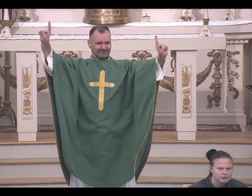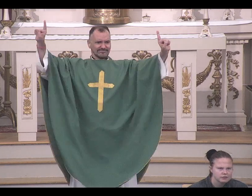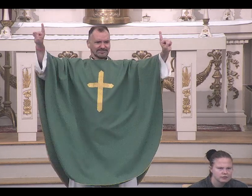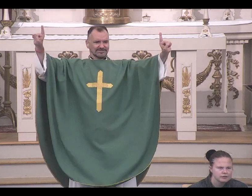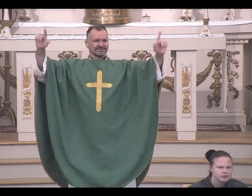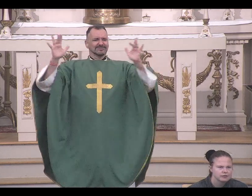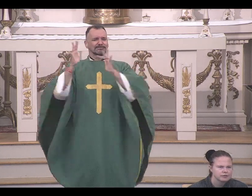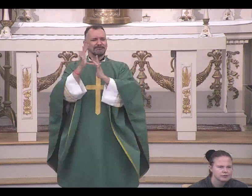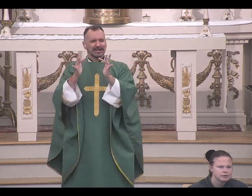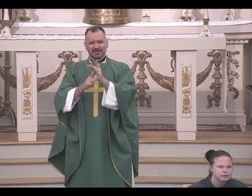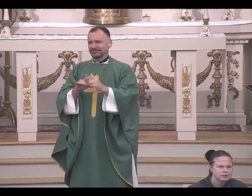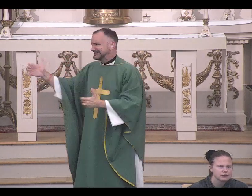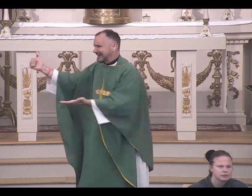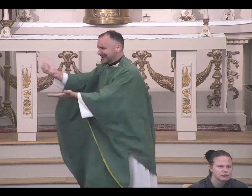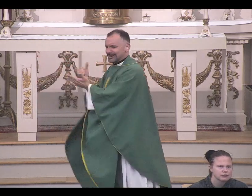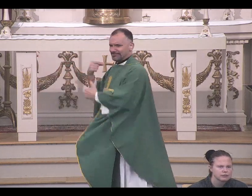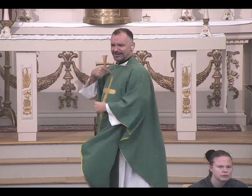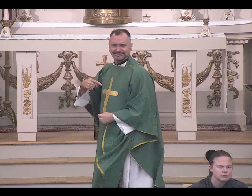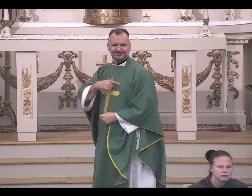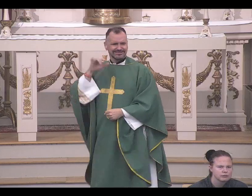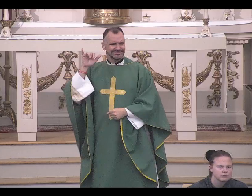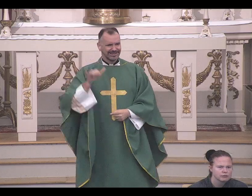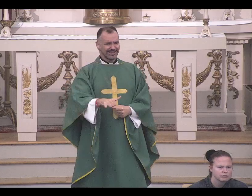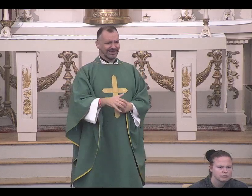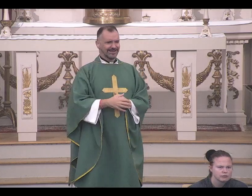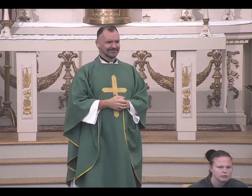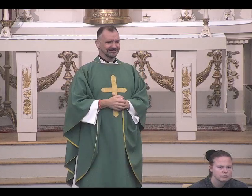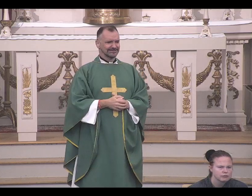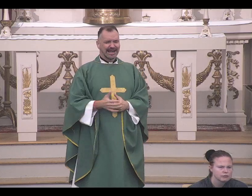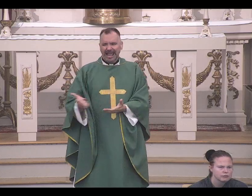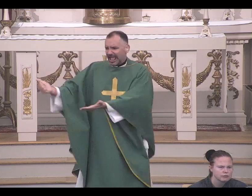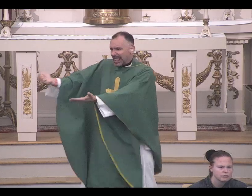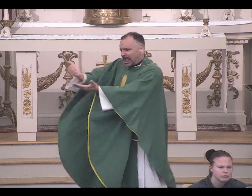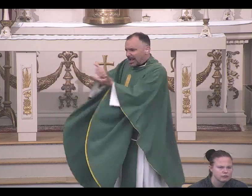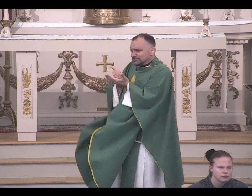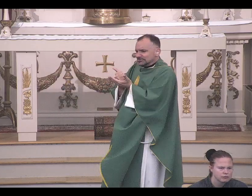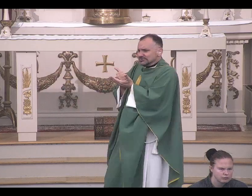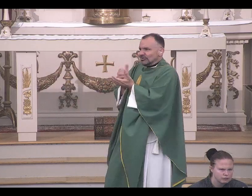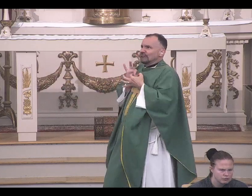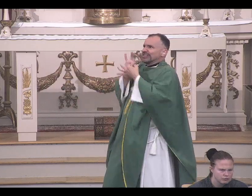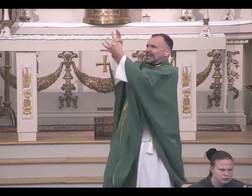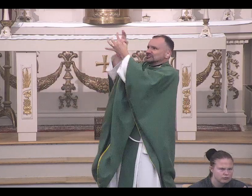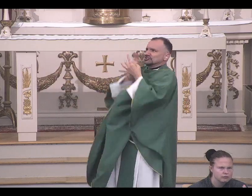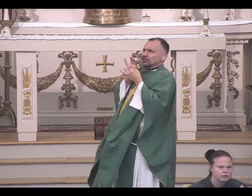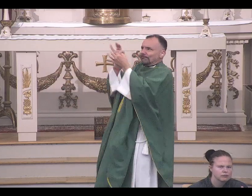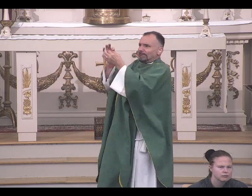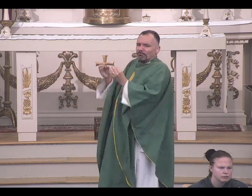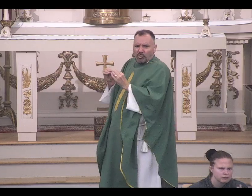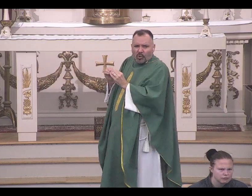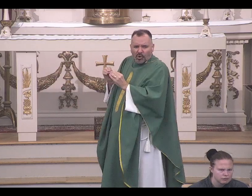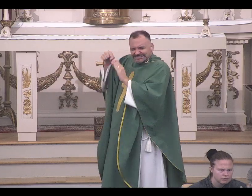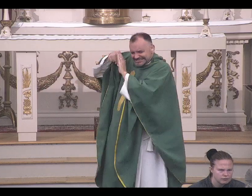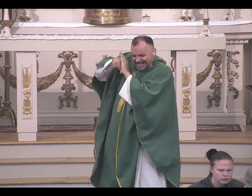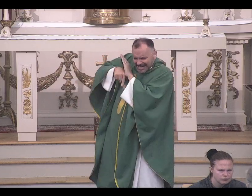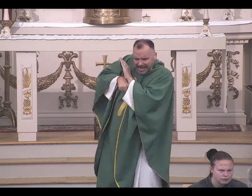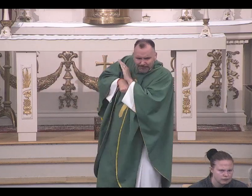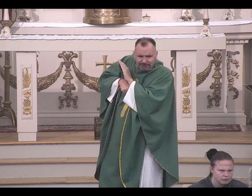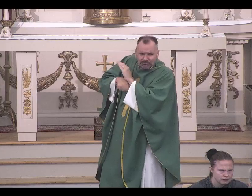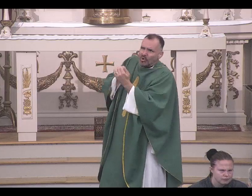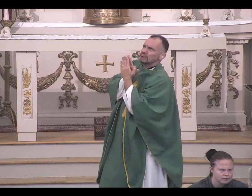God wants our life on earth to be successful, and the Bible helps us to live that